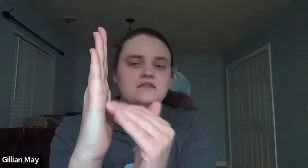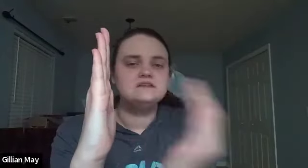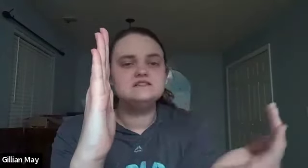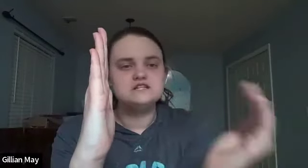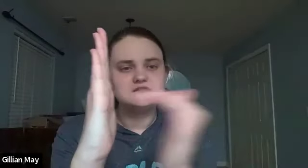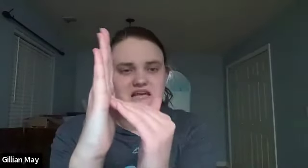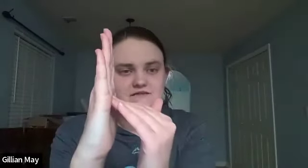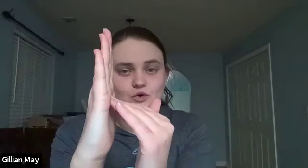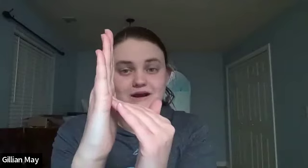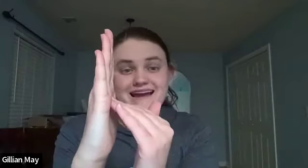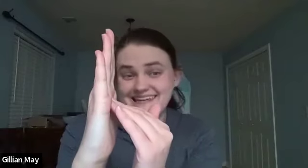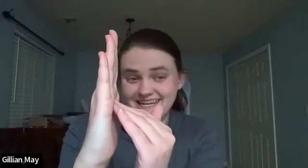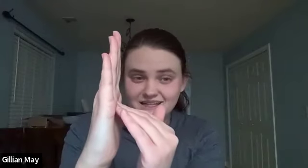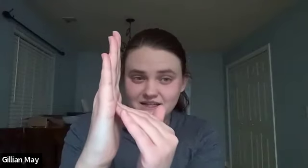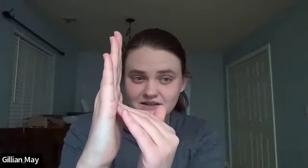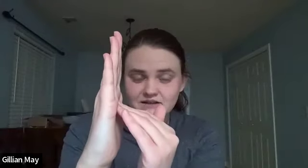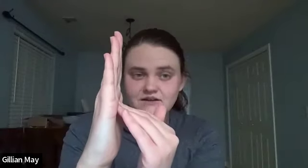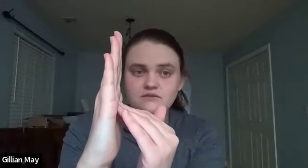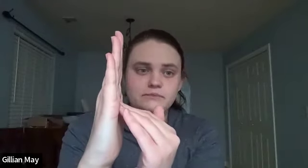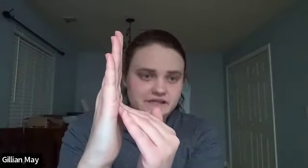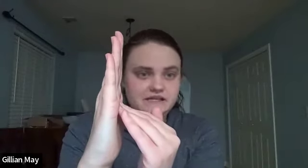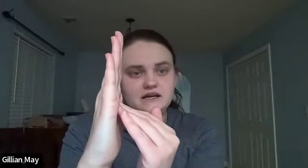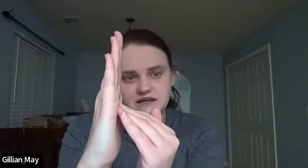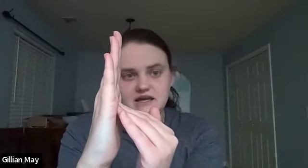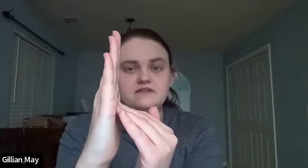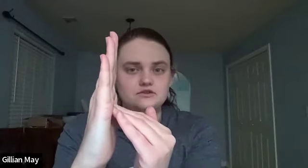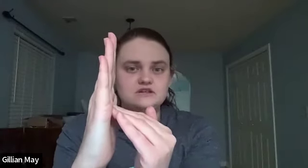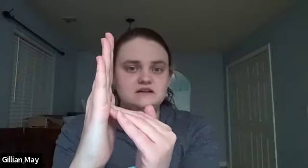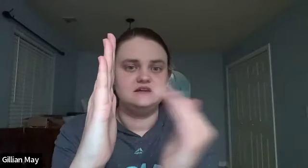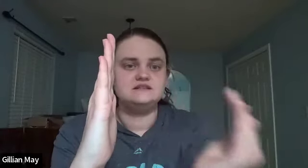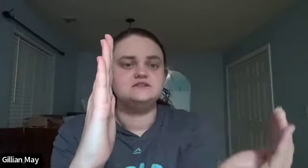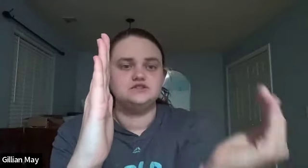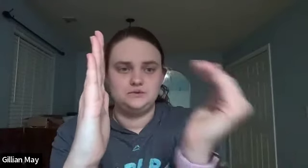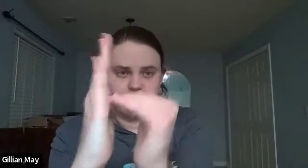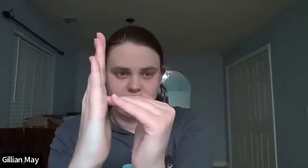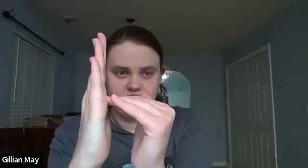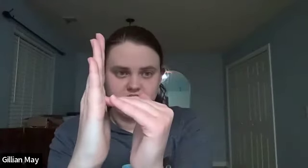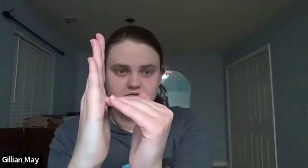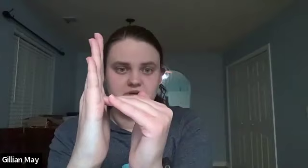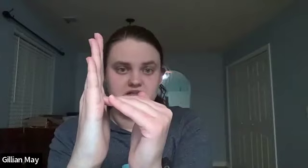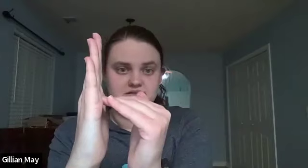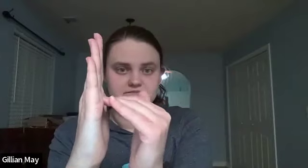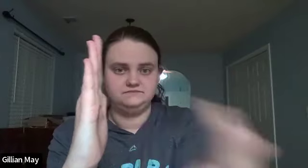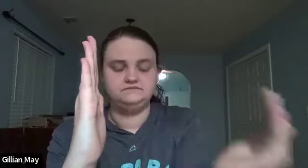This is also the sign for again, repeat, again, those kind of things. So repeat.